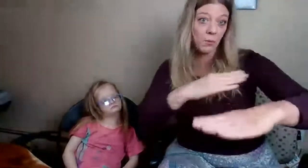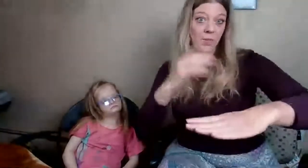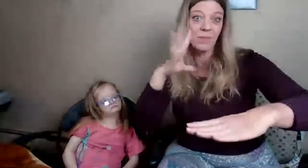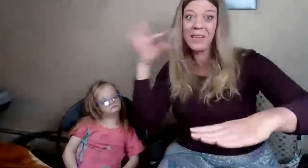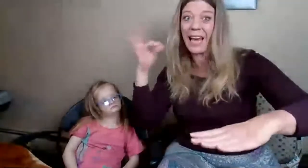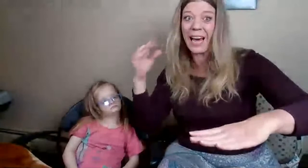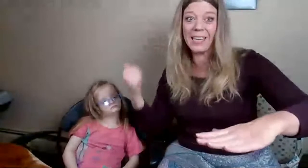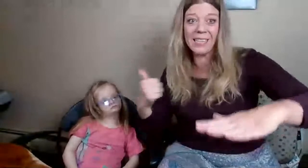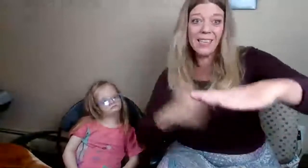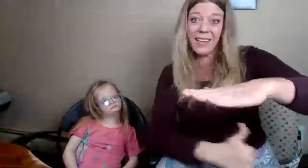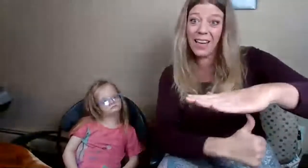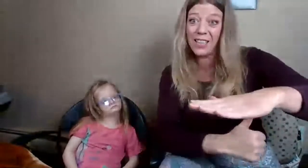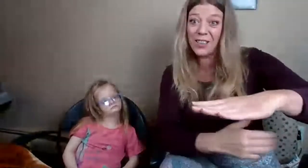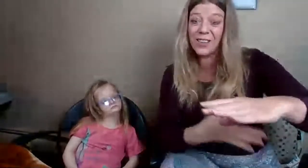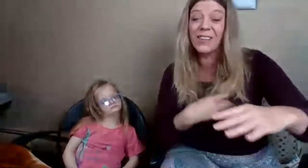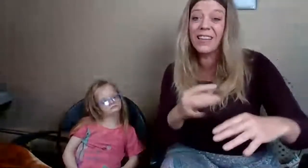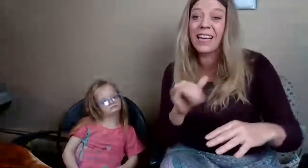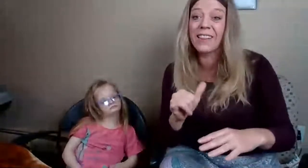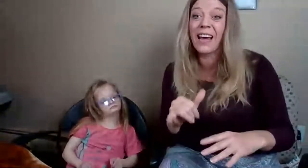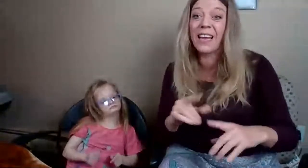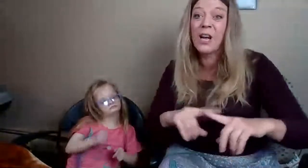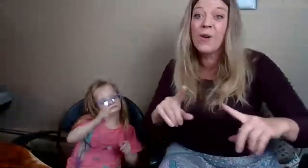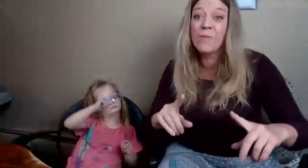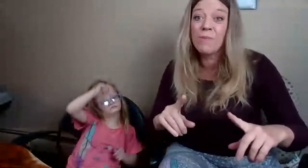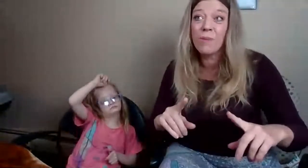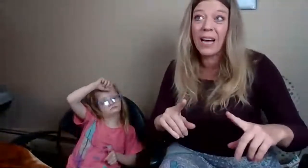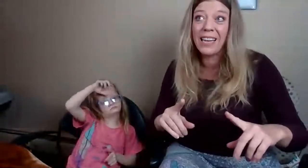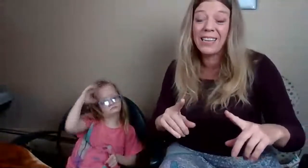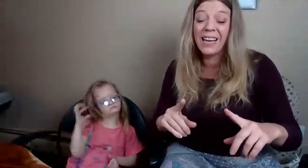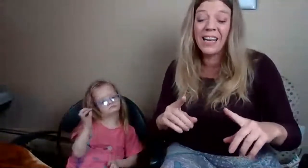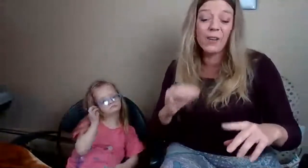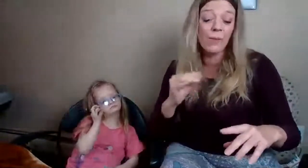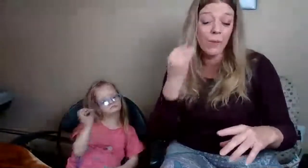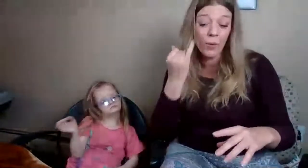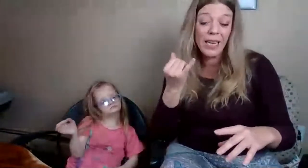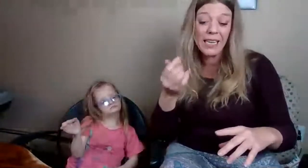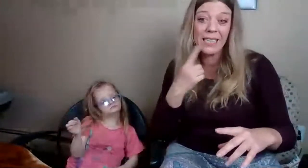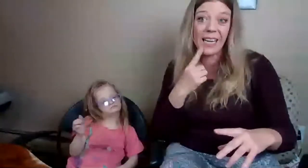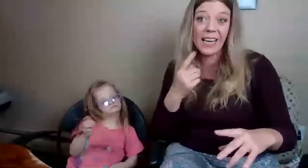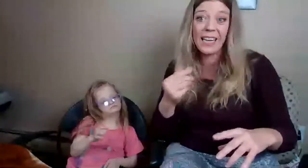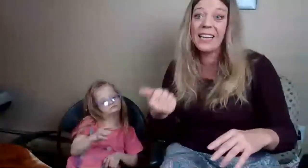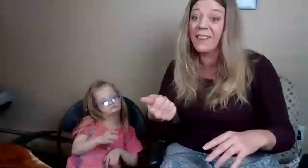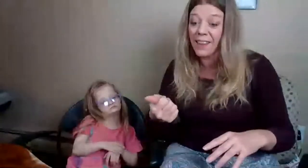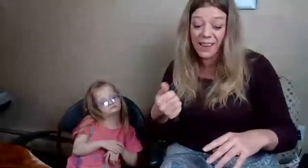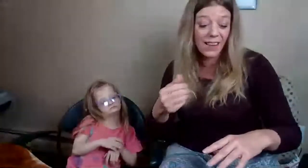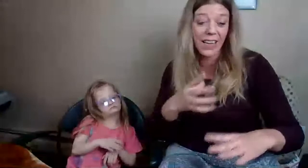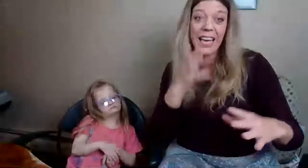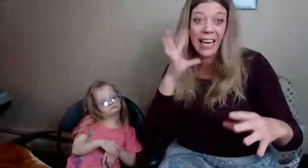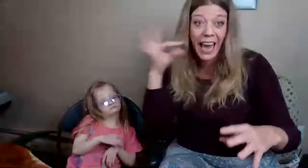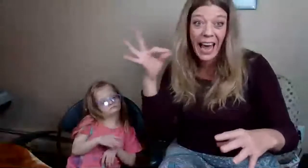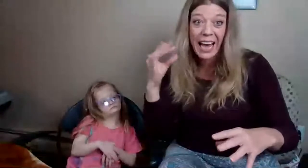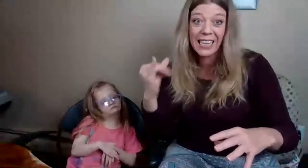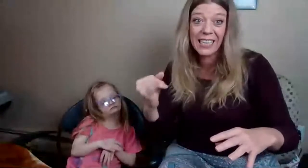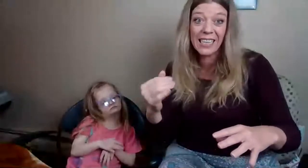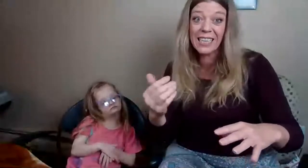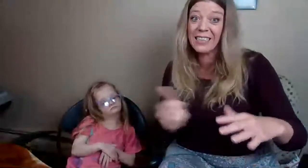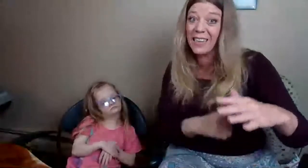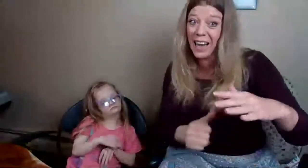Table, cat, under, like that. But if we said the cat is